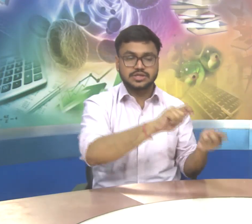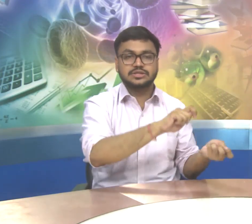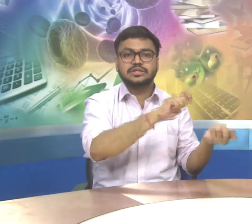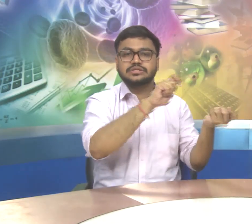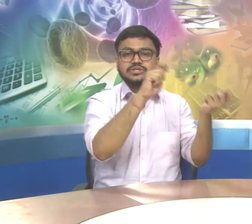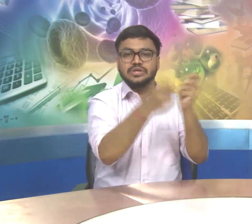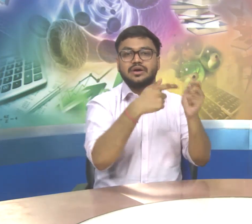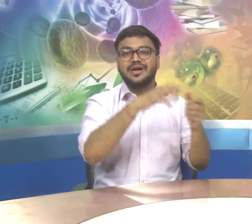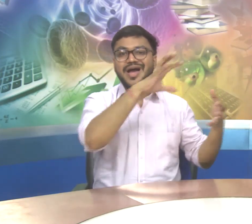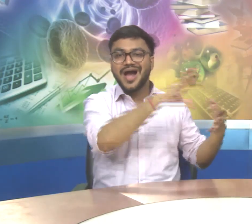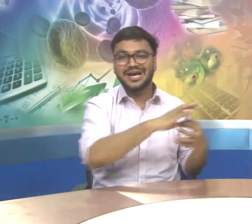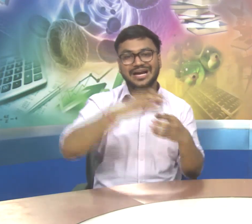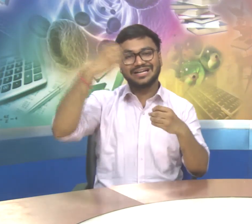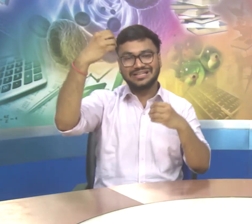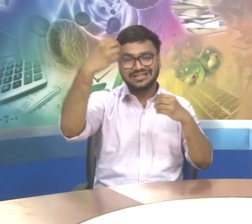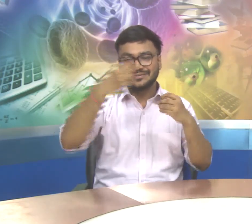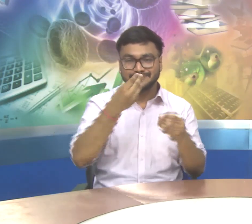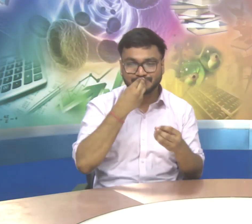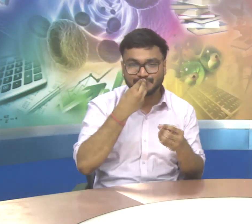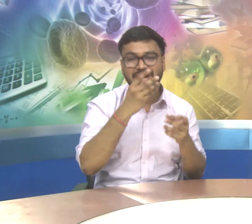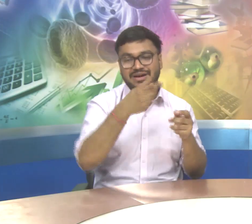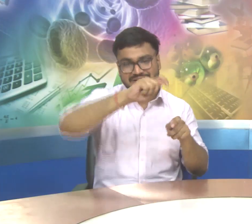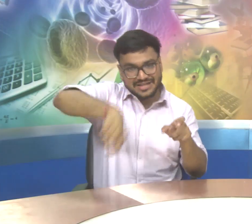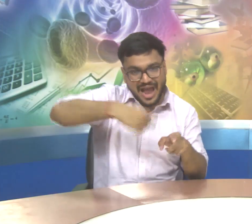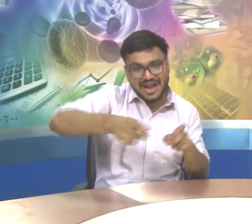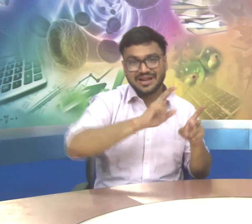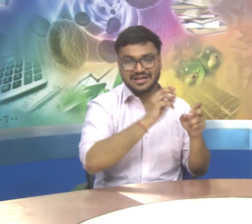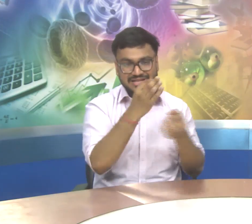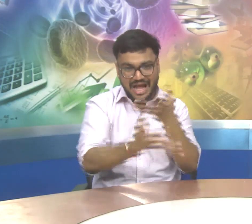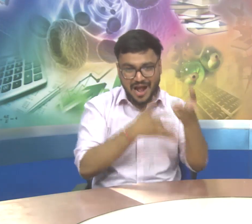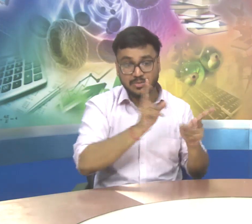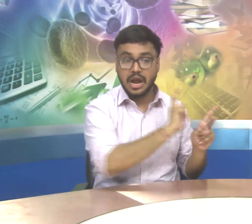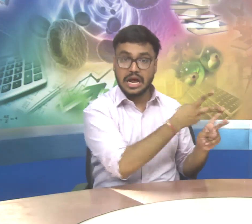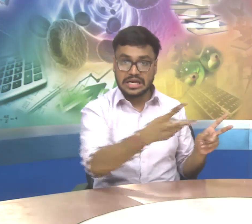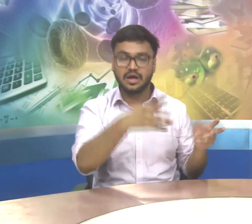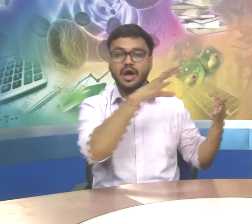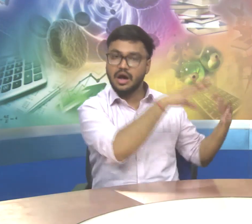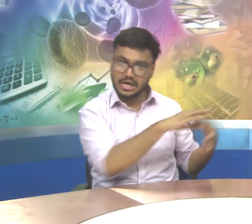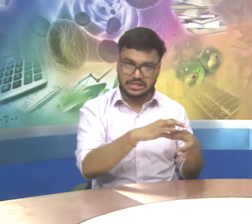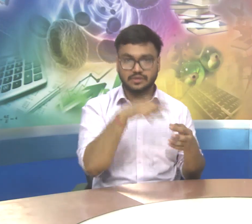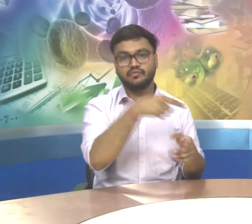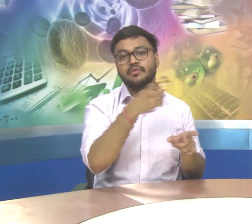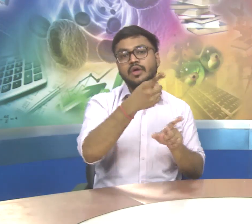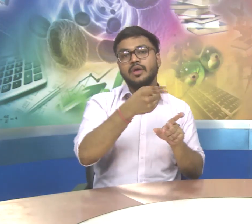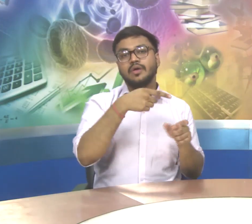After various stages, we get a useful thing which is coal and also which is